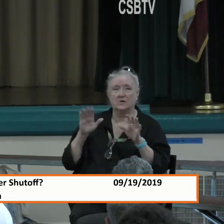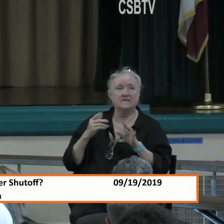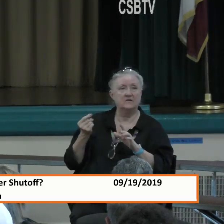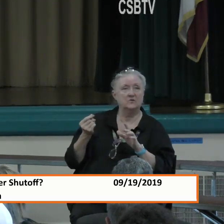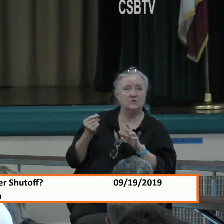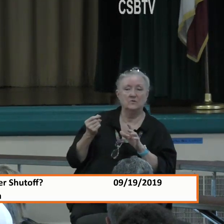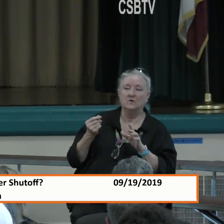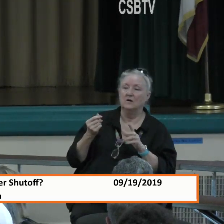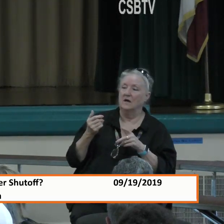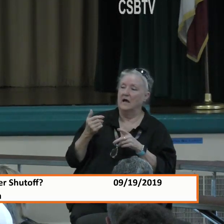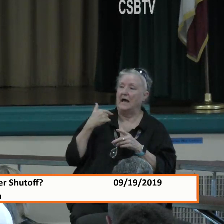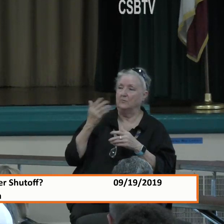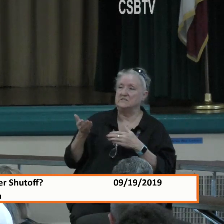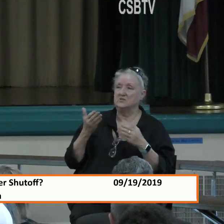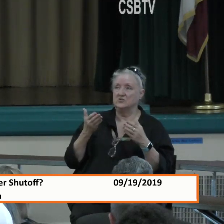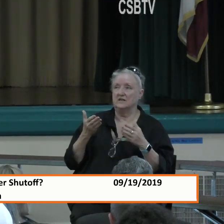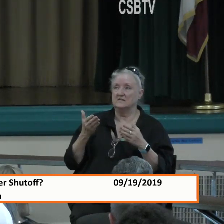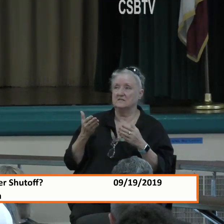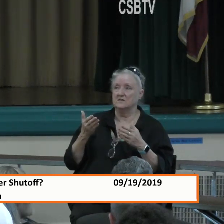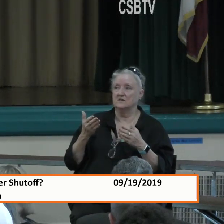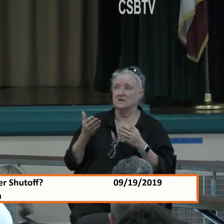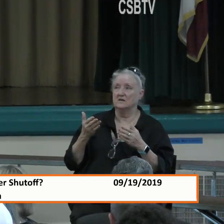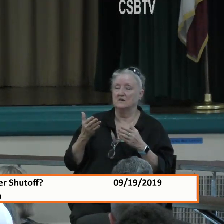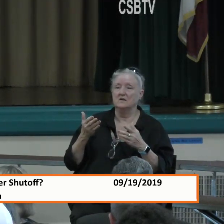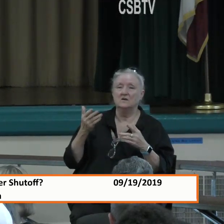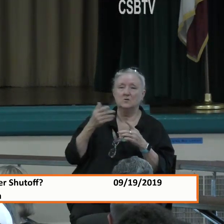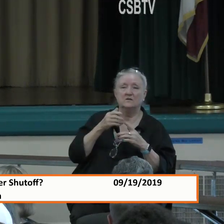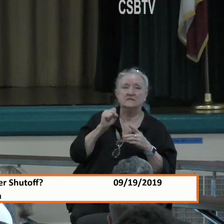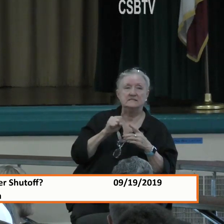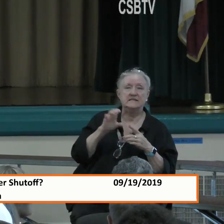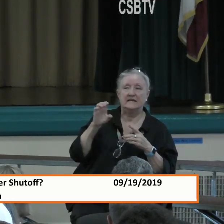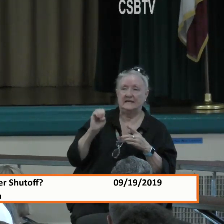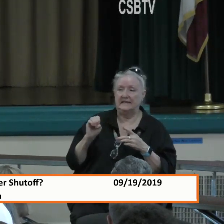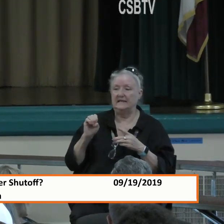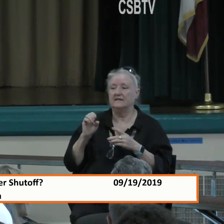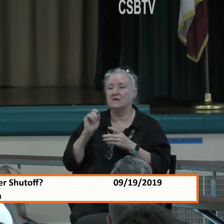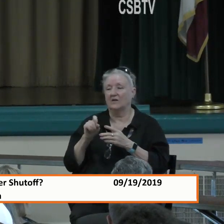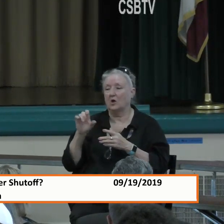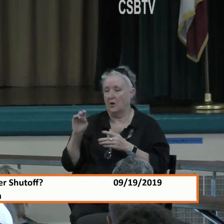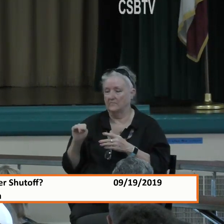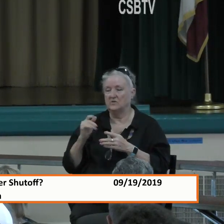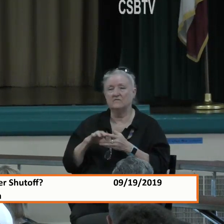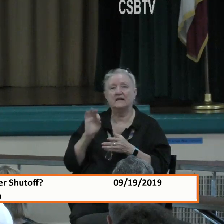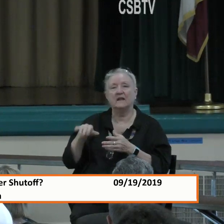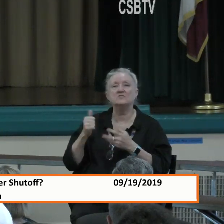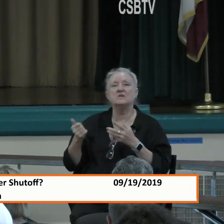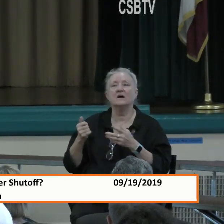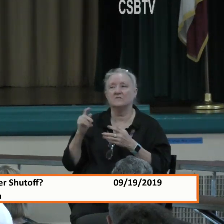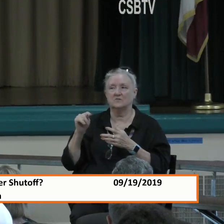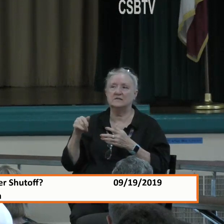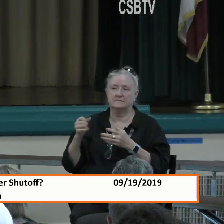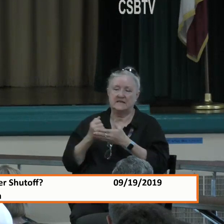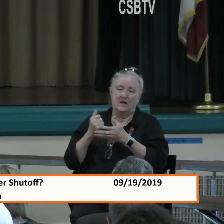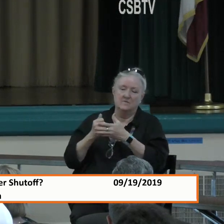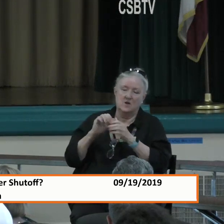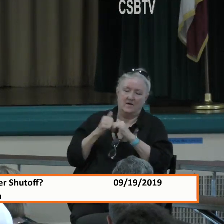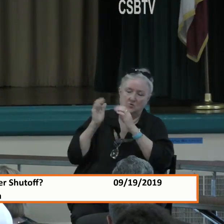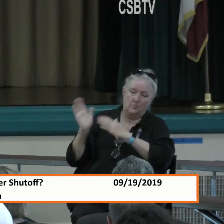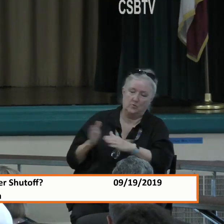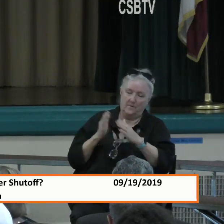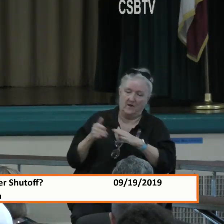do. I would suggest going to sce.com to find lots of other helpful tips on how to prepare for an